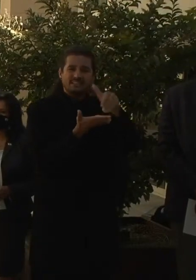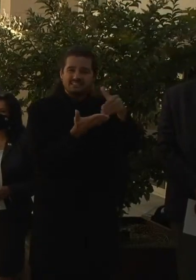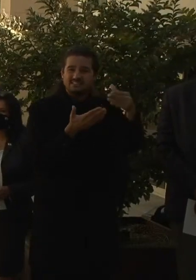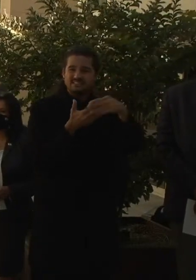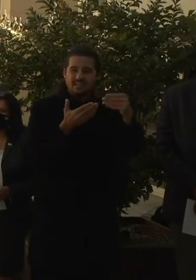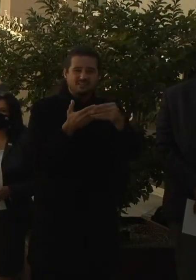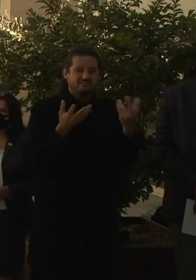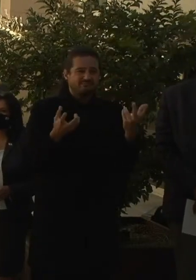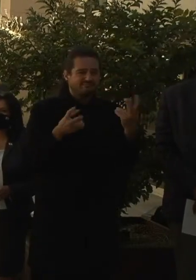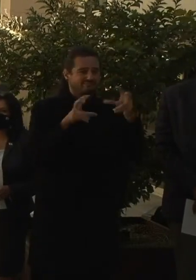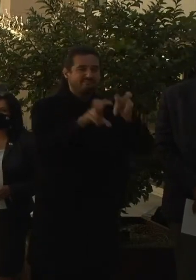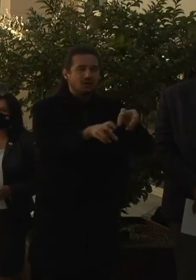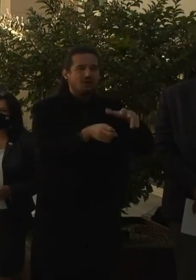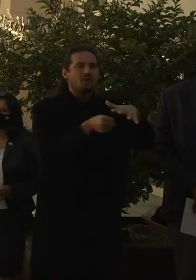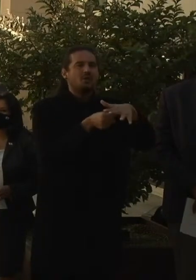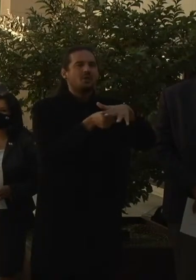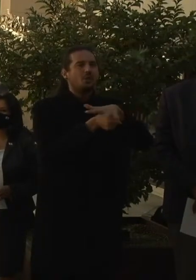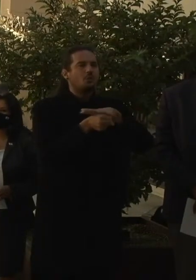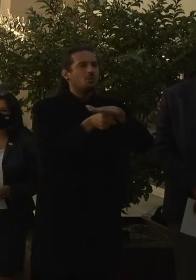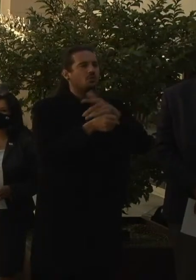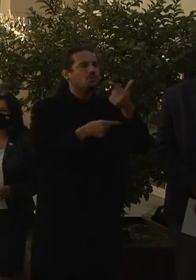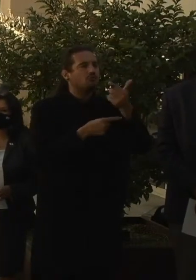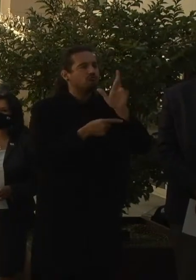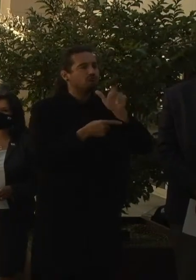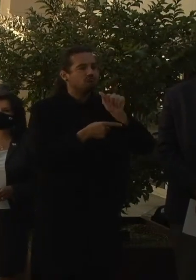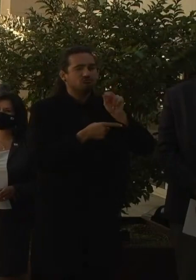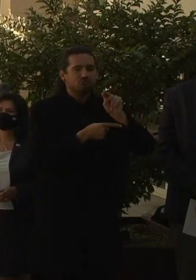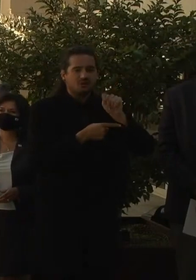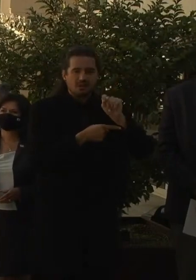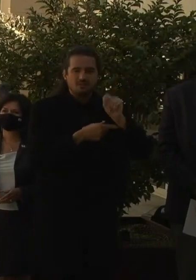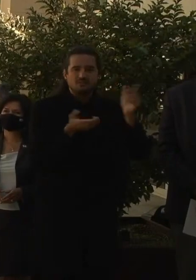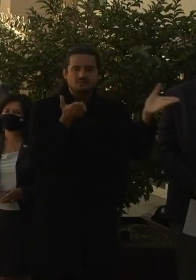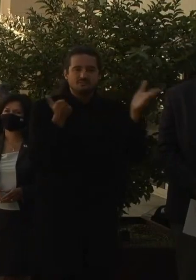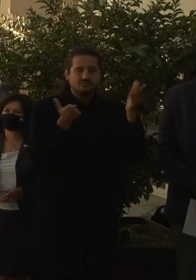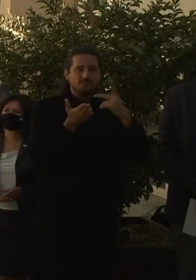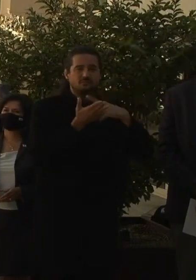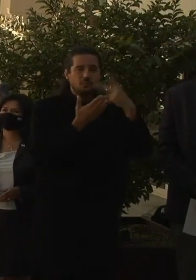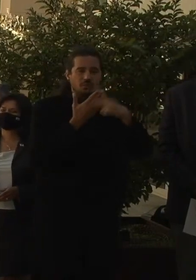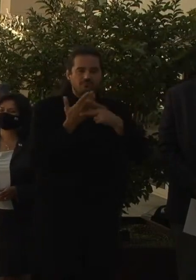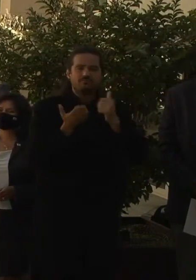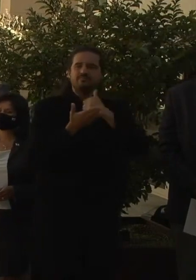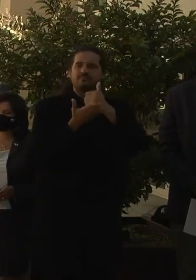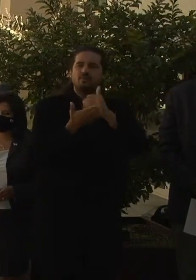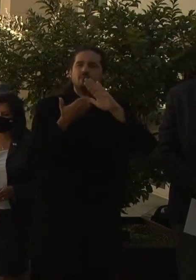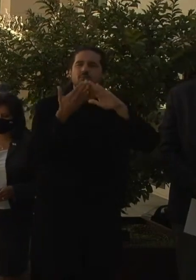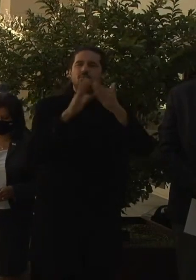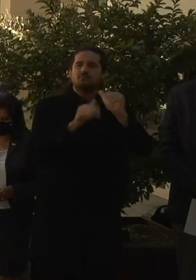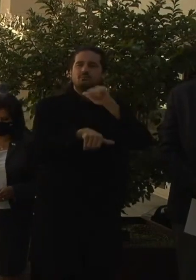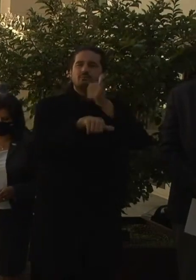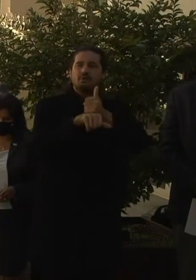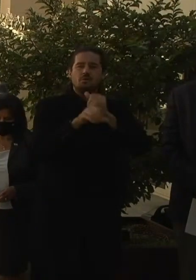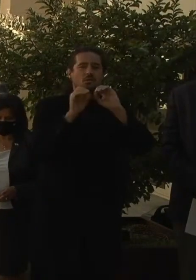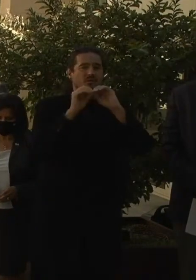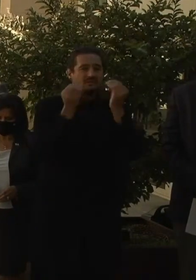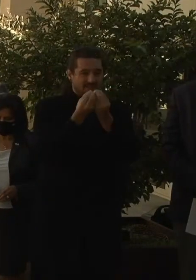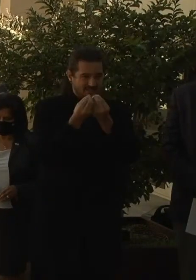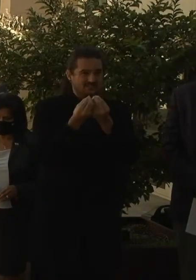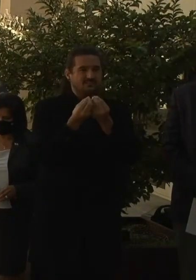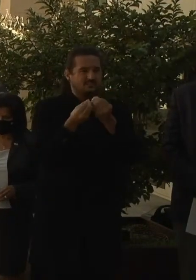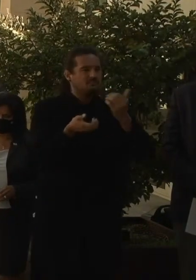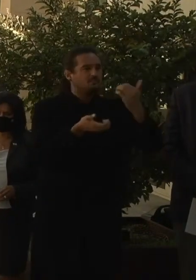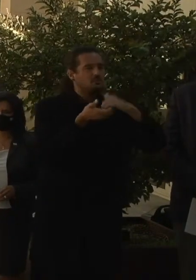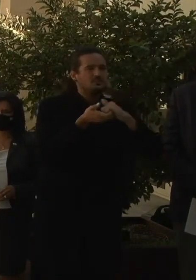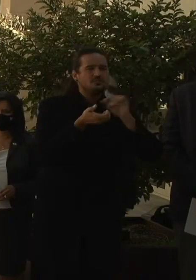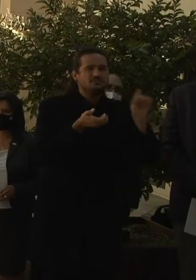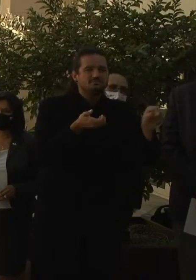grants for community-based organizations and partnerships for proven strategies to address the issue of violence